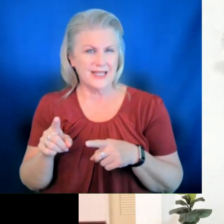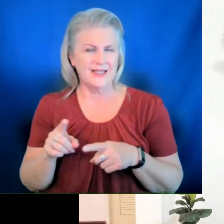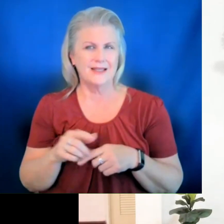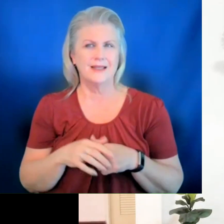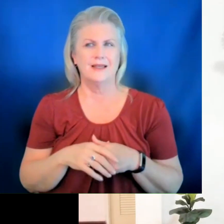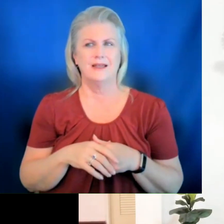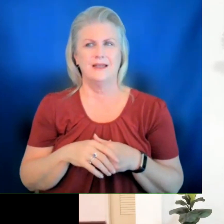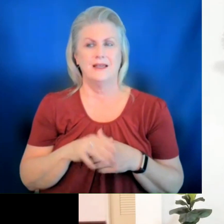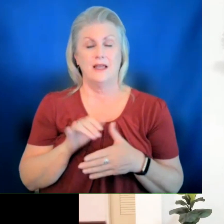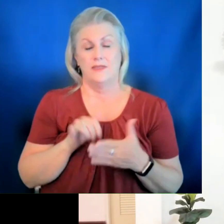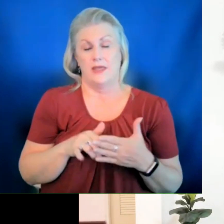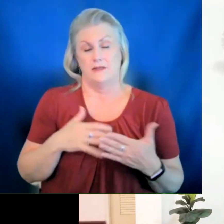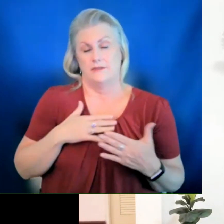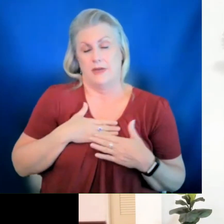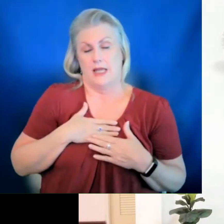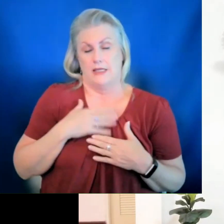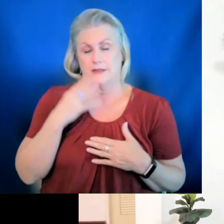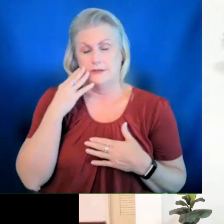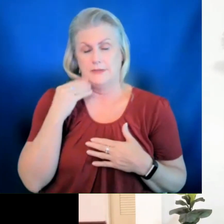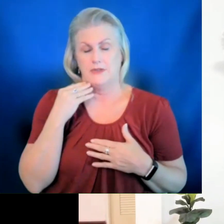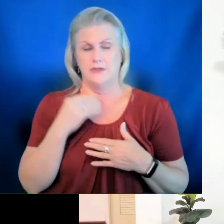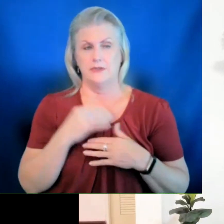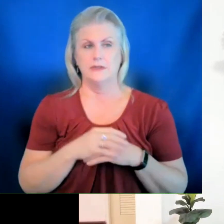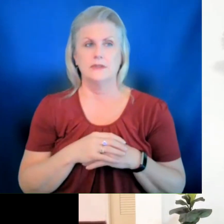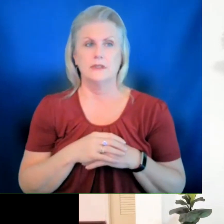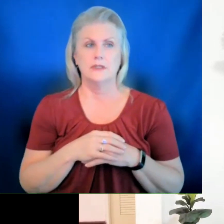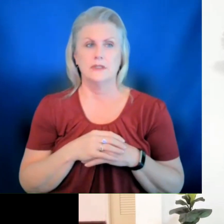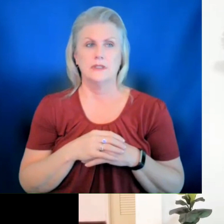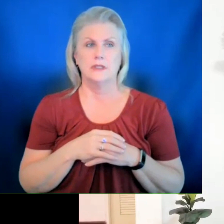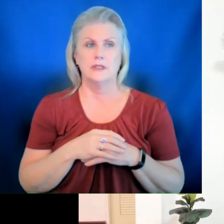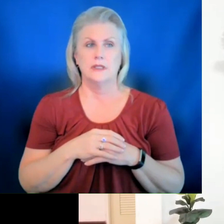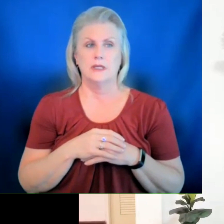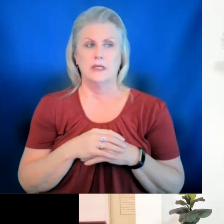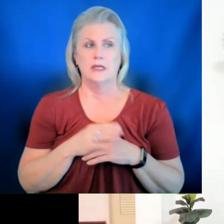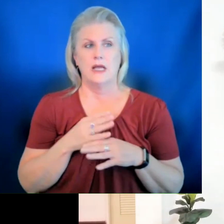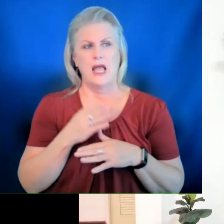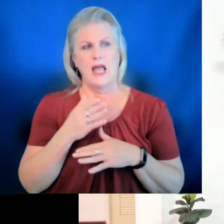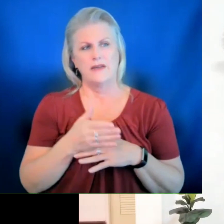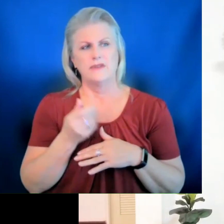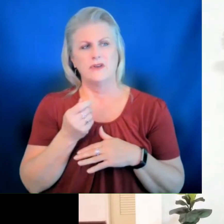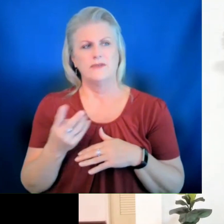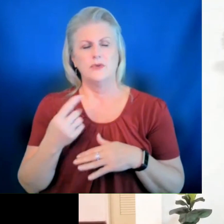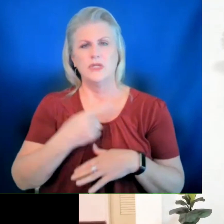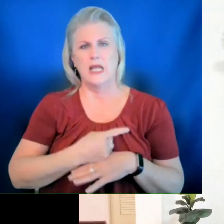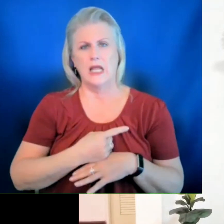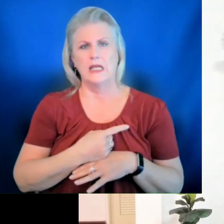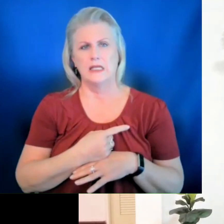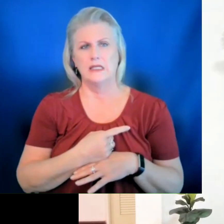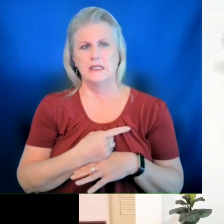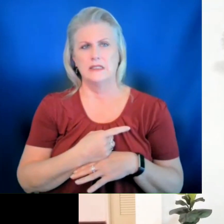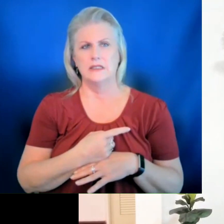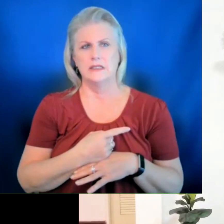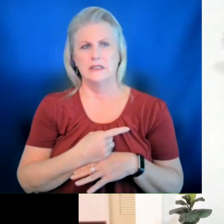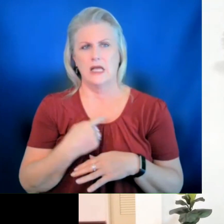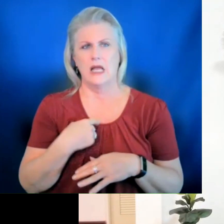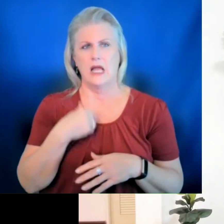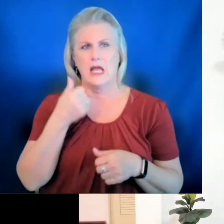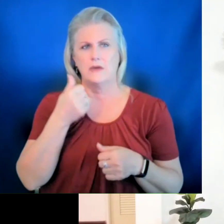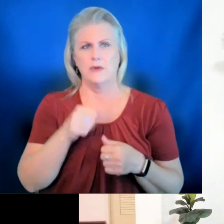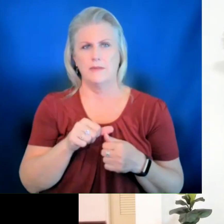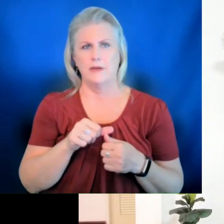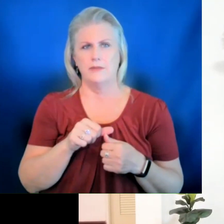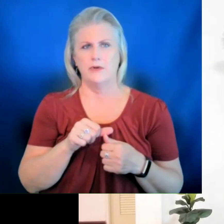sense of what's happening. And at least that's what it was for me. And just after a few